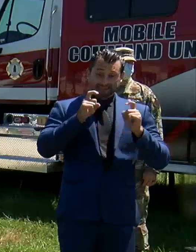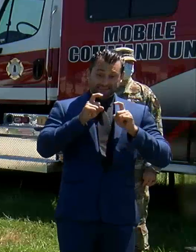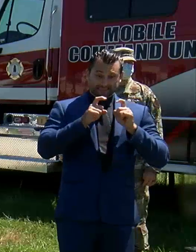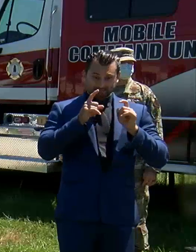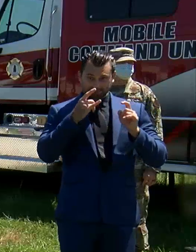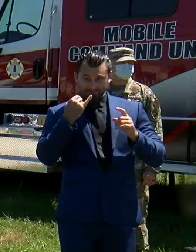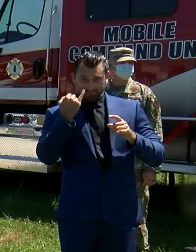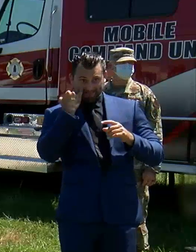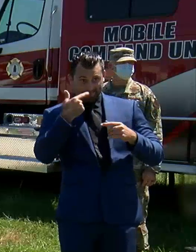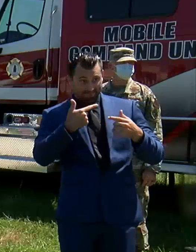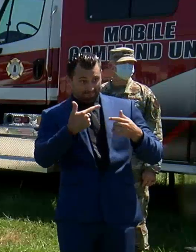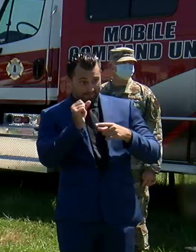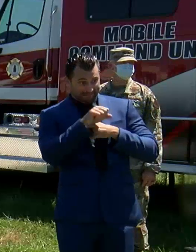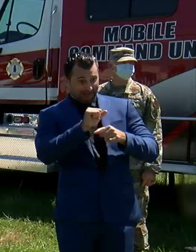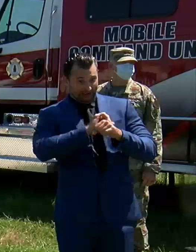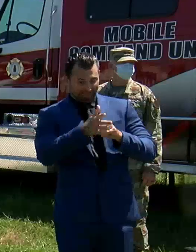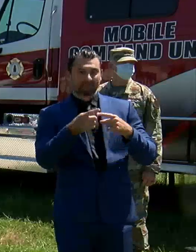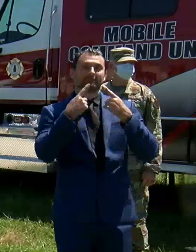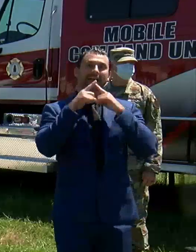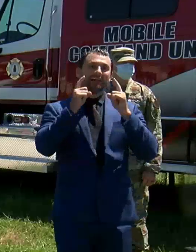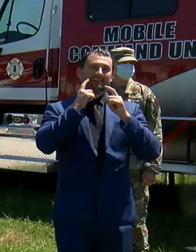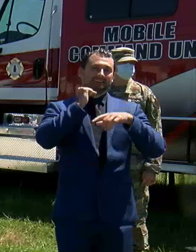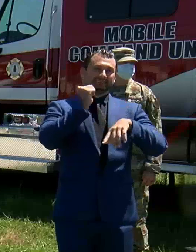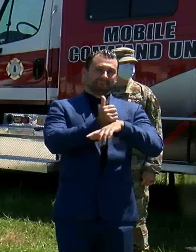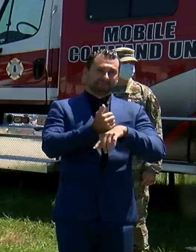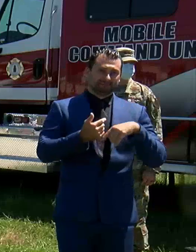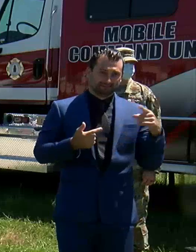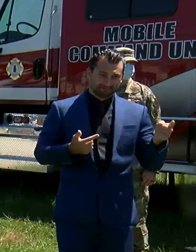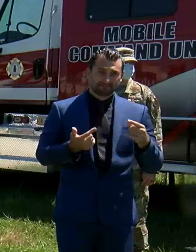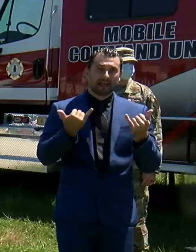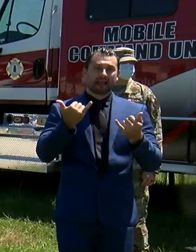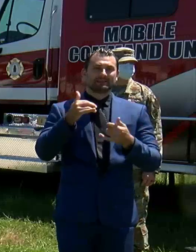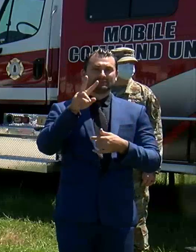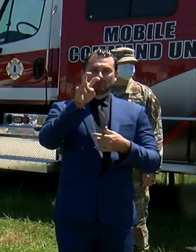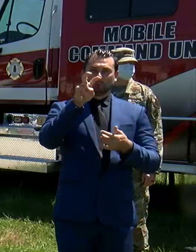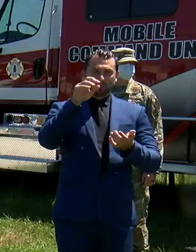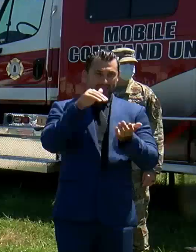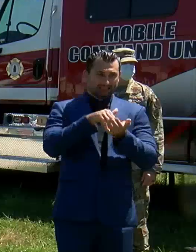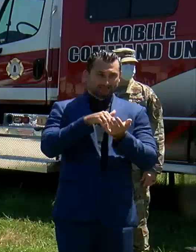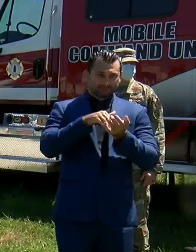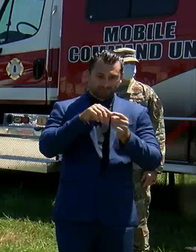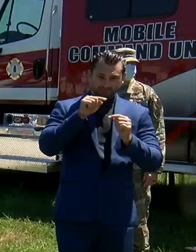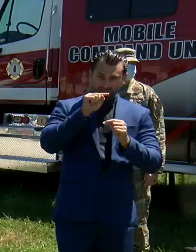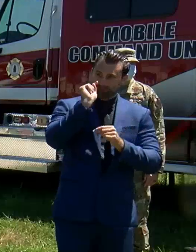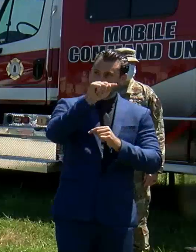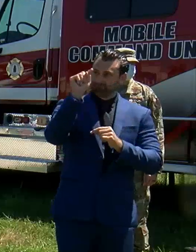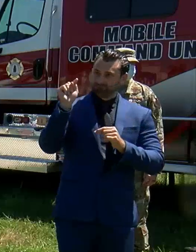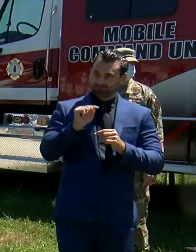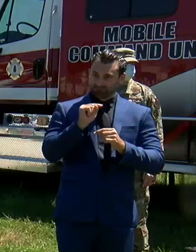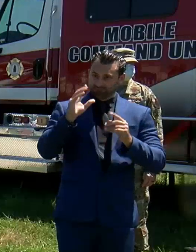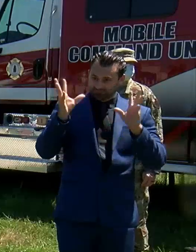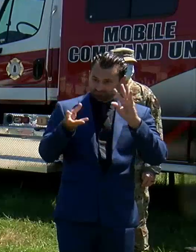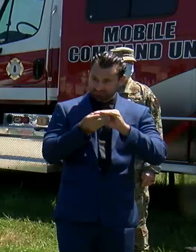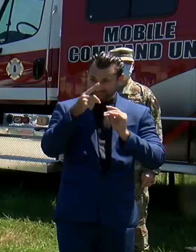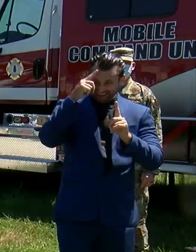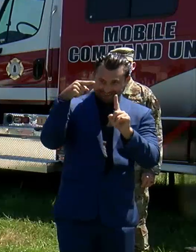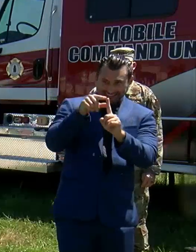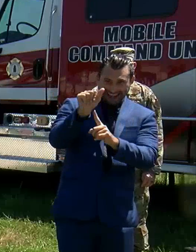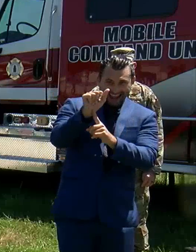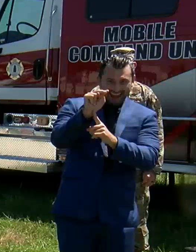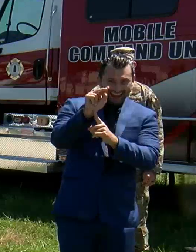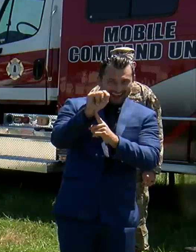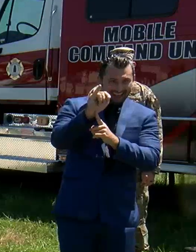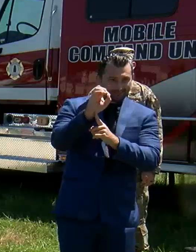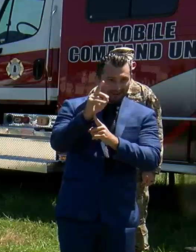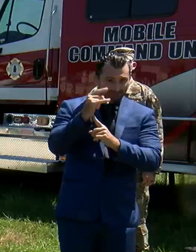this 200,000 I think will be a really good start. It's also important to look and understand who is the most